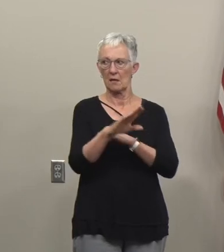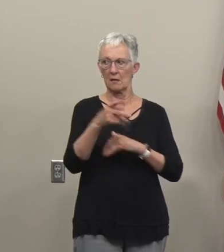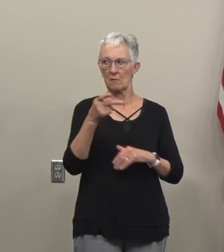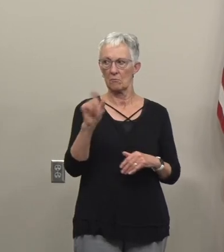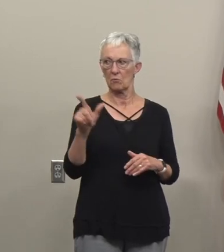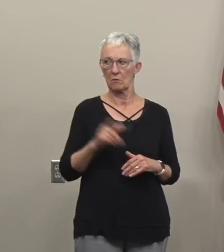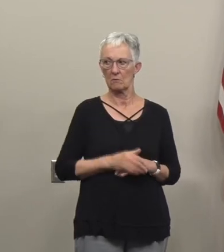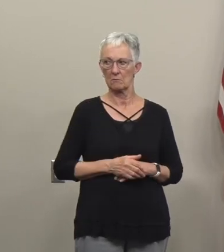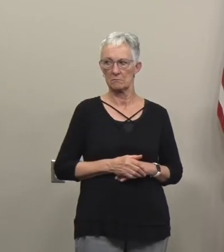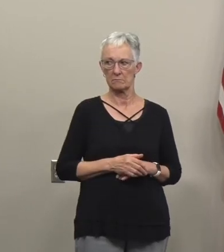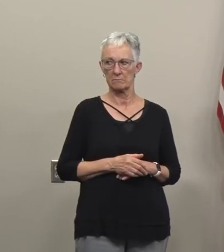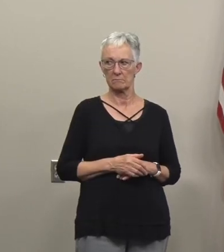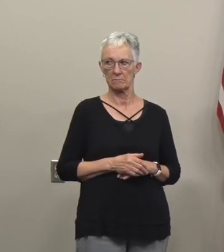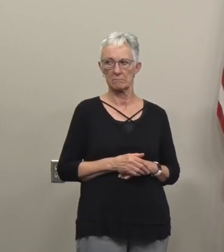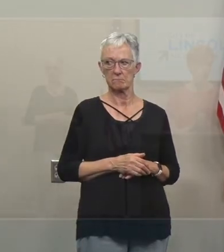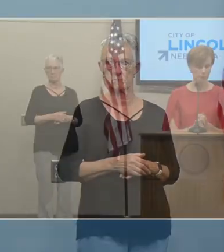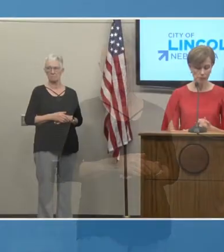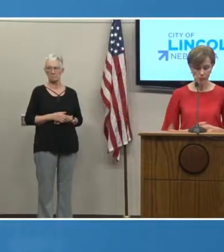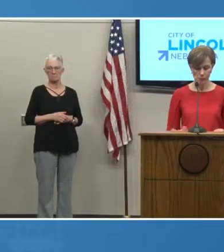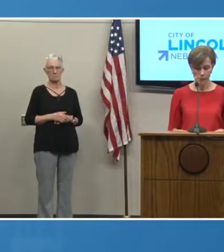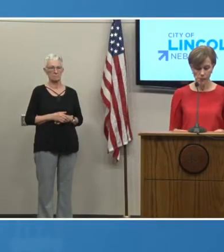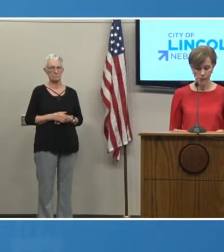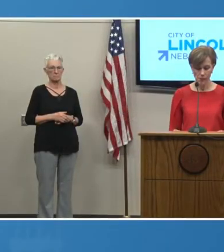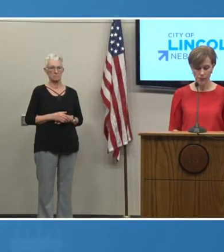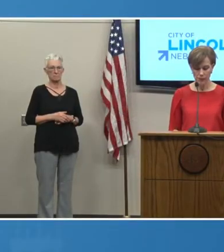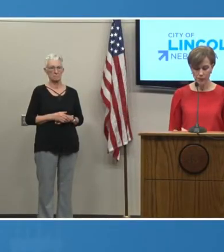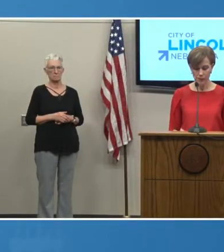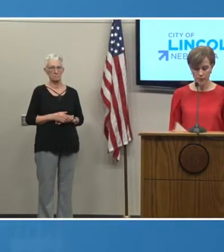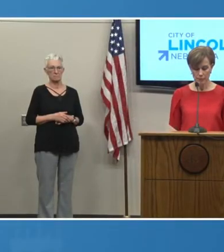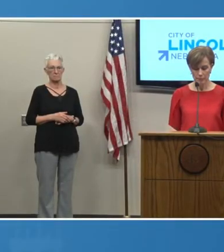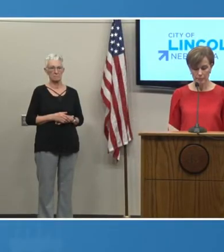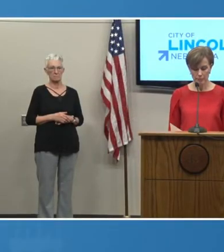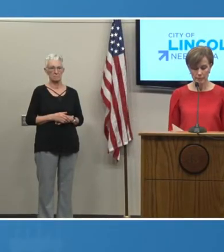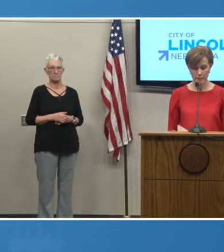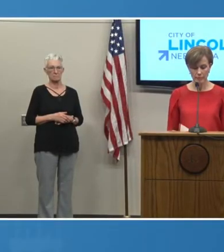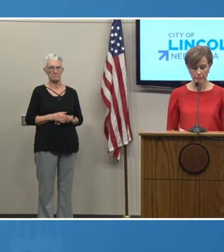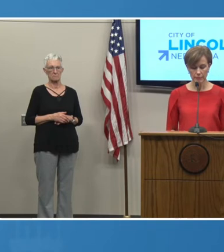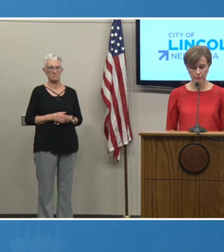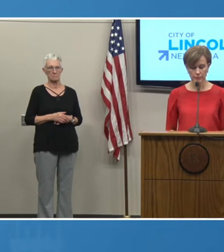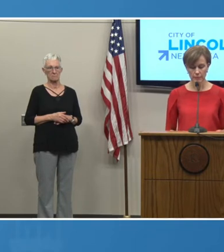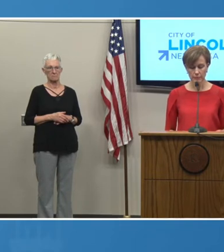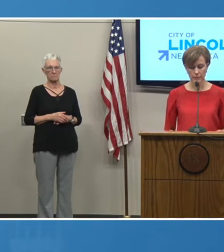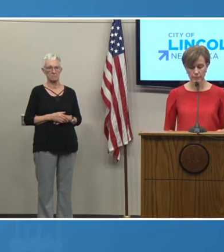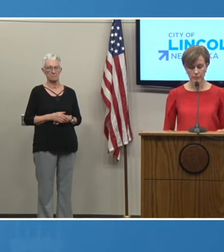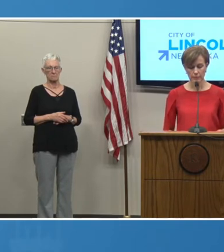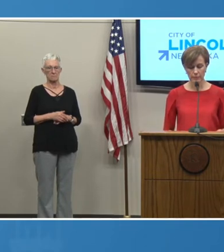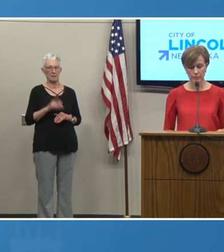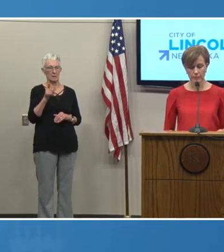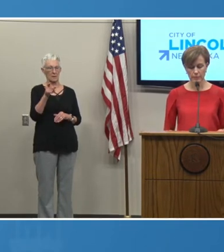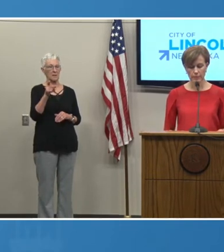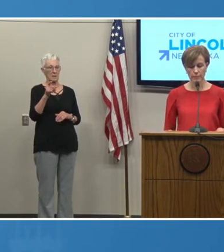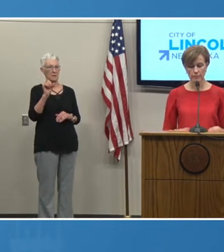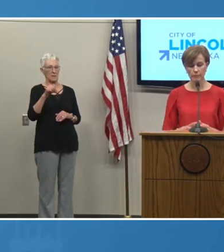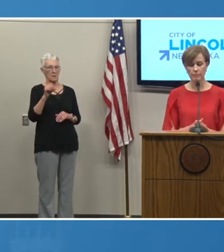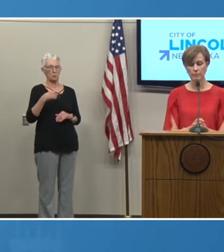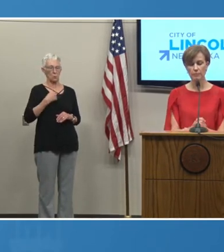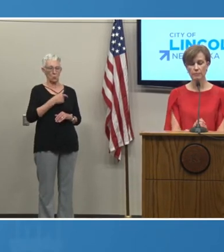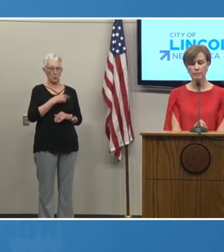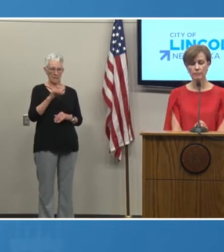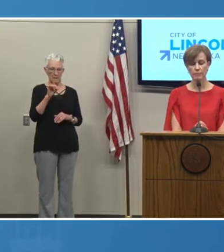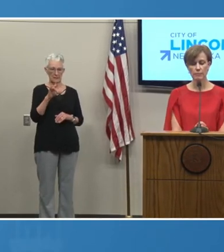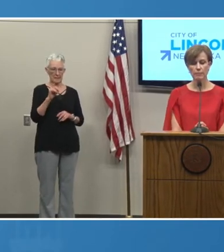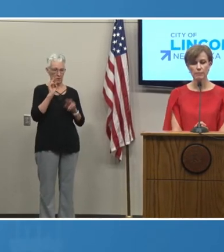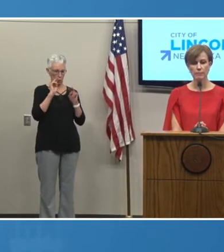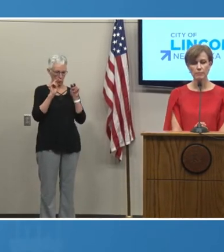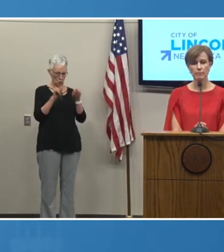people will be allowed into the pool facilities? I can absolutely do that, Mayor. What we did was we looked at